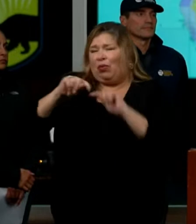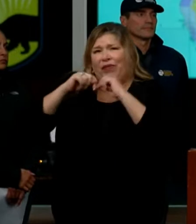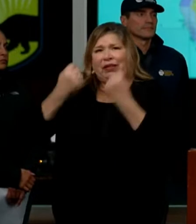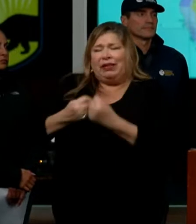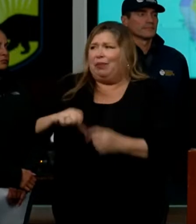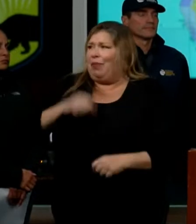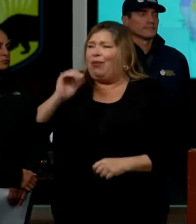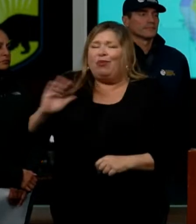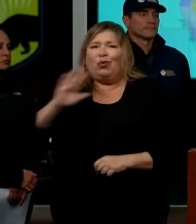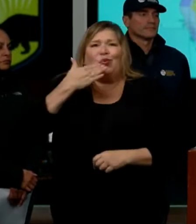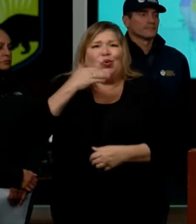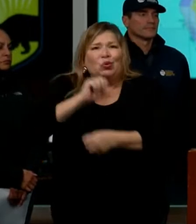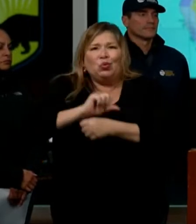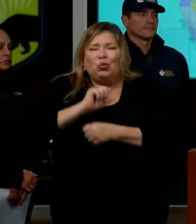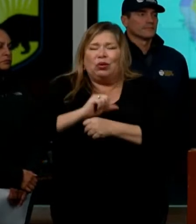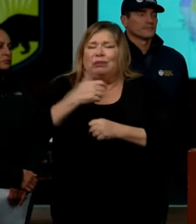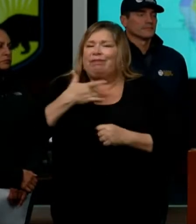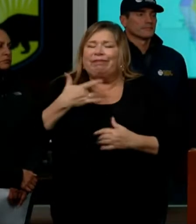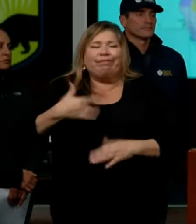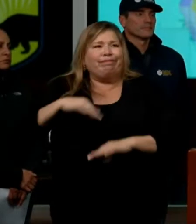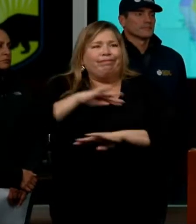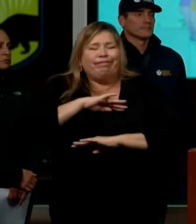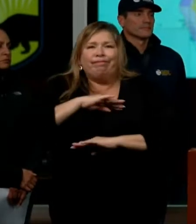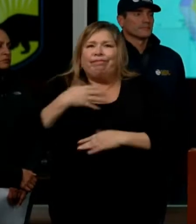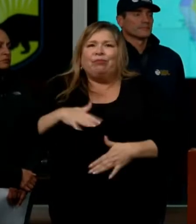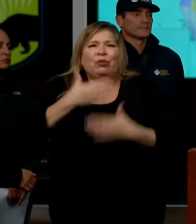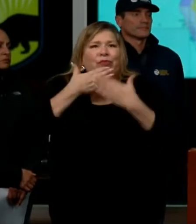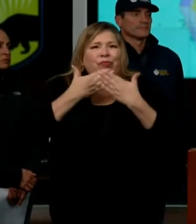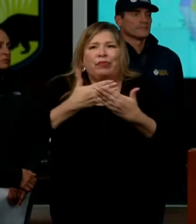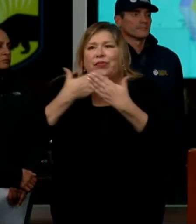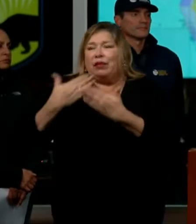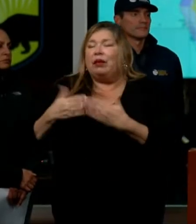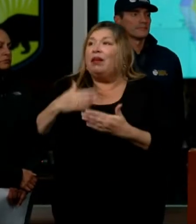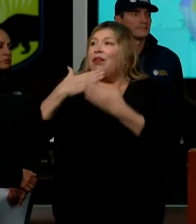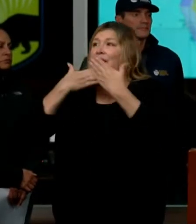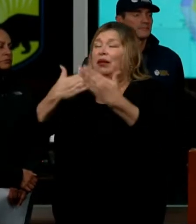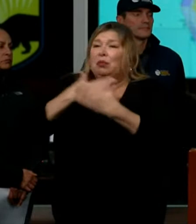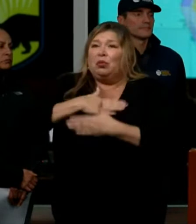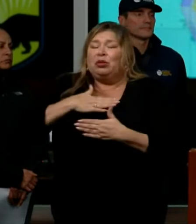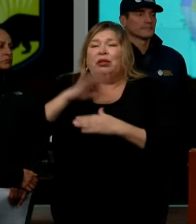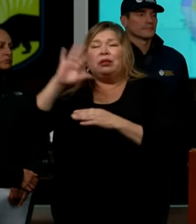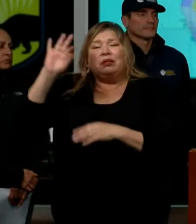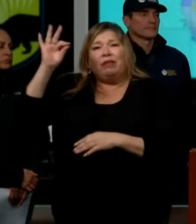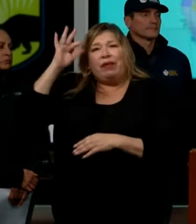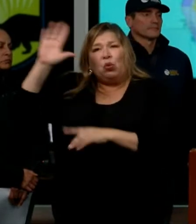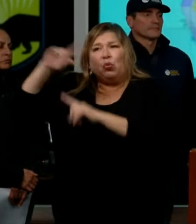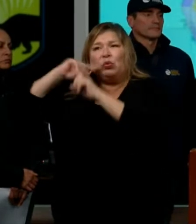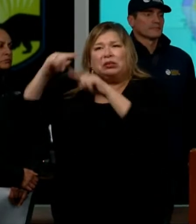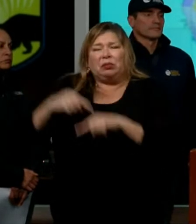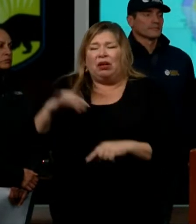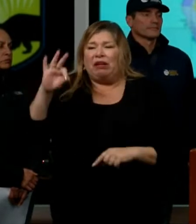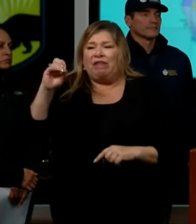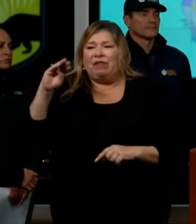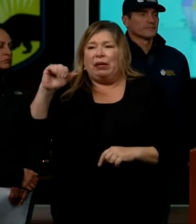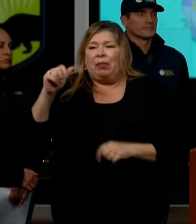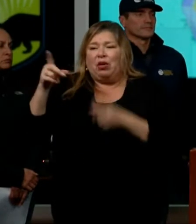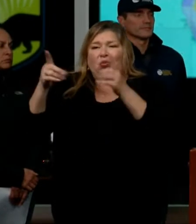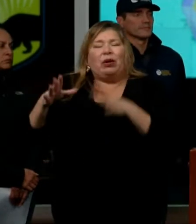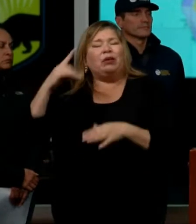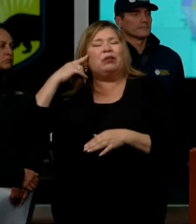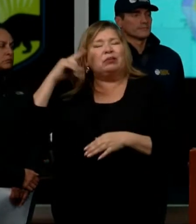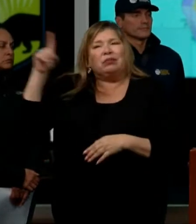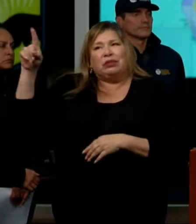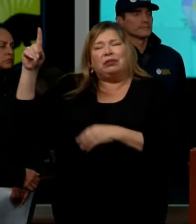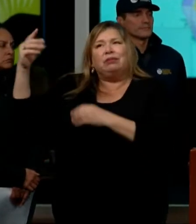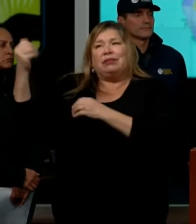work. Couldn't be more satisfied and grateful by the federal response, Region 9, the FEMA director herself